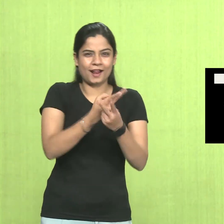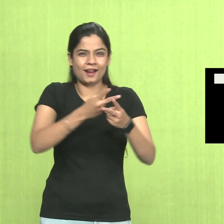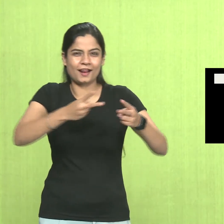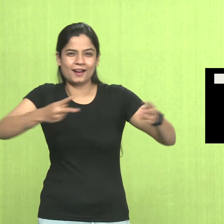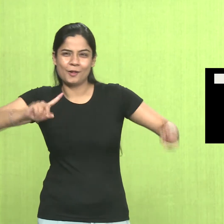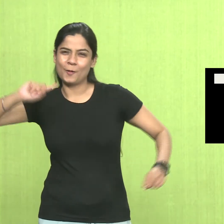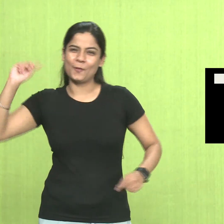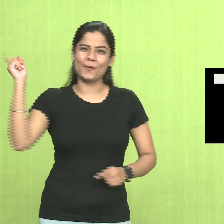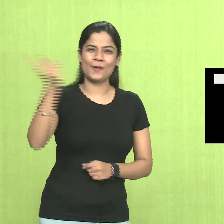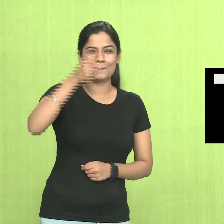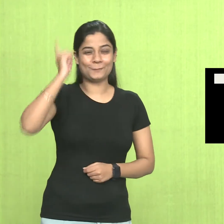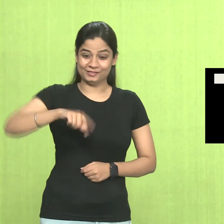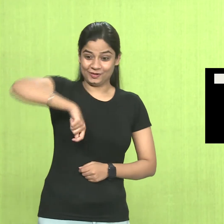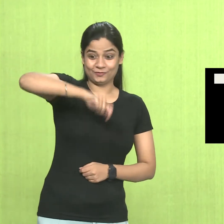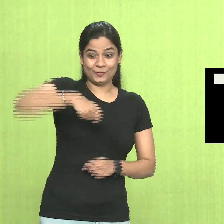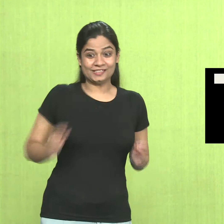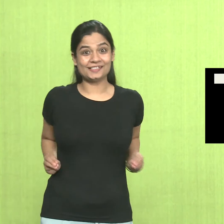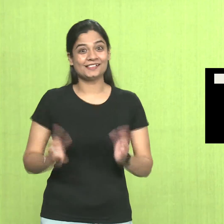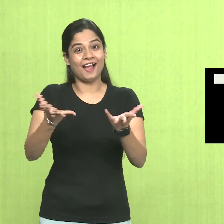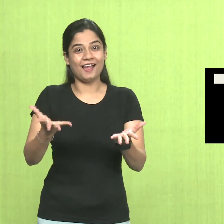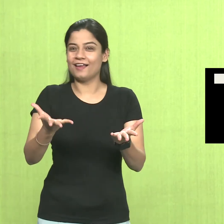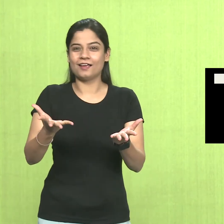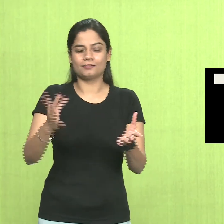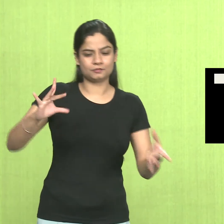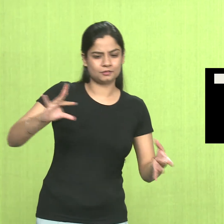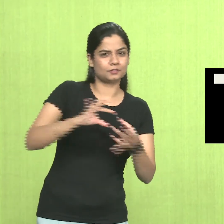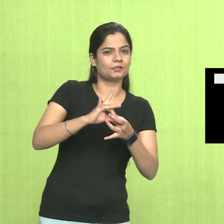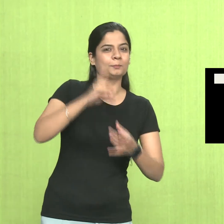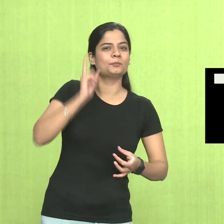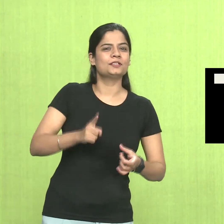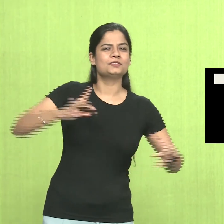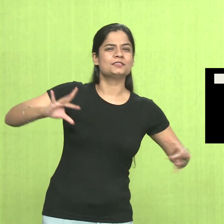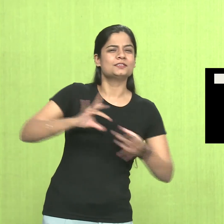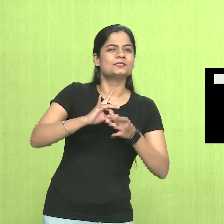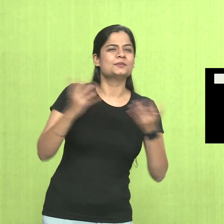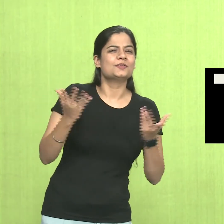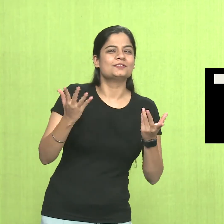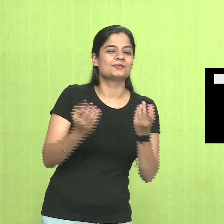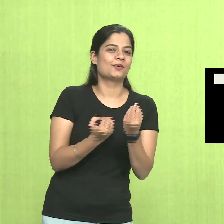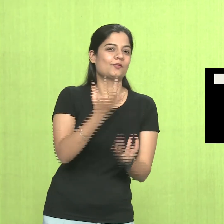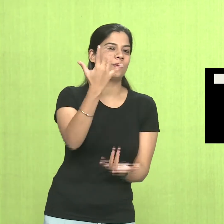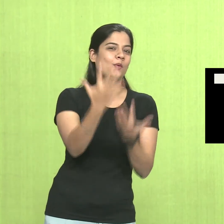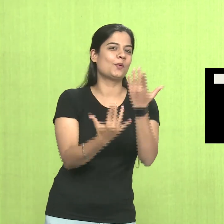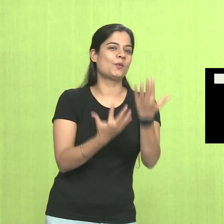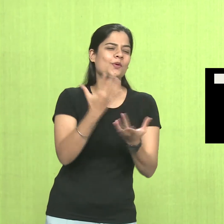Once the preparation is done, we have to quick cook the food. We do the pre-preparation and then cook the